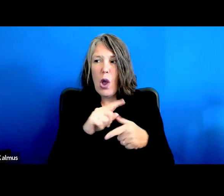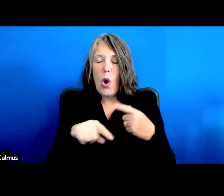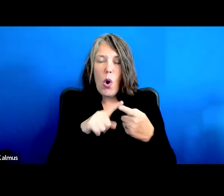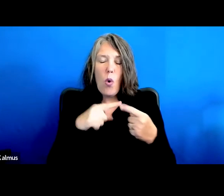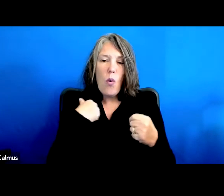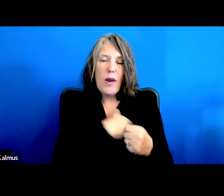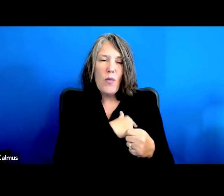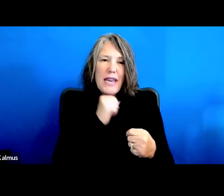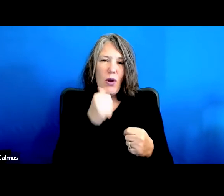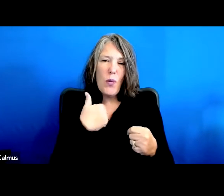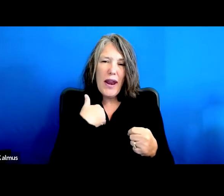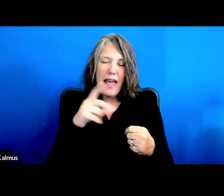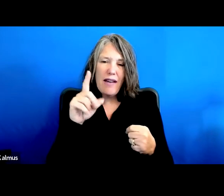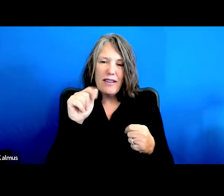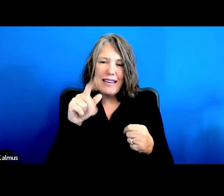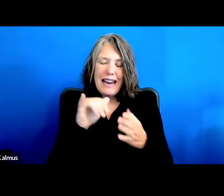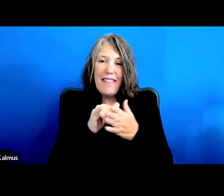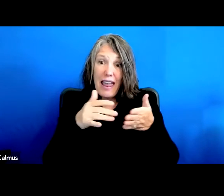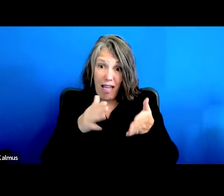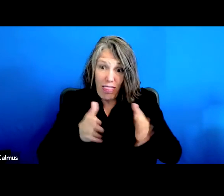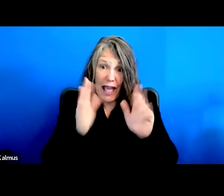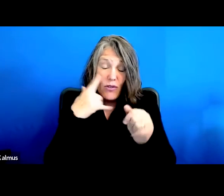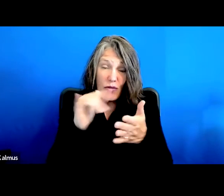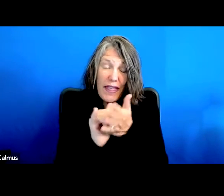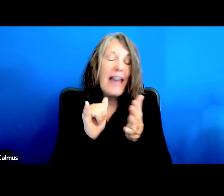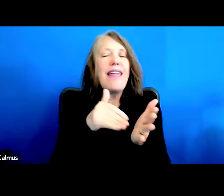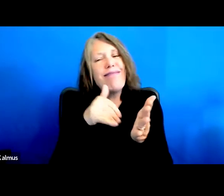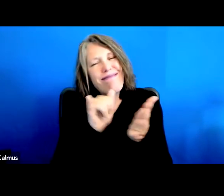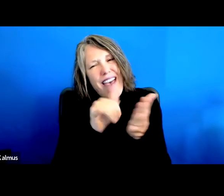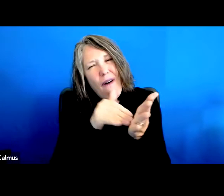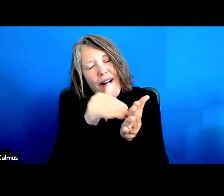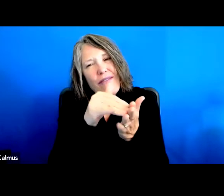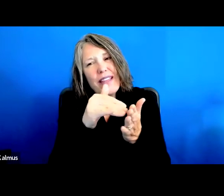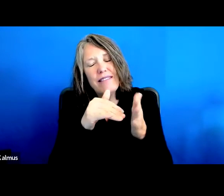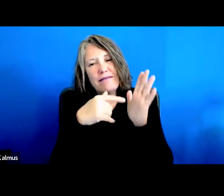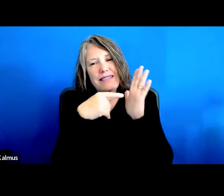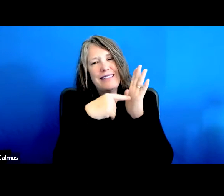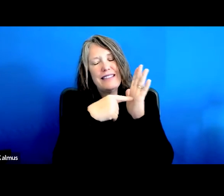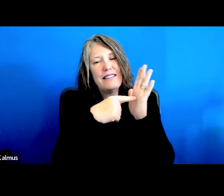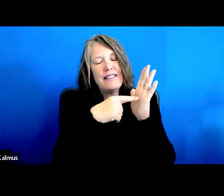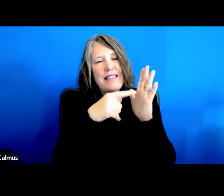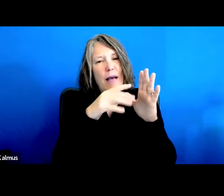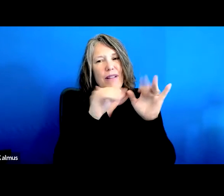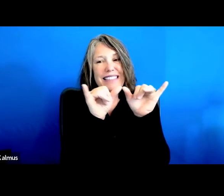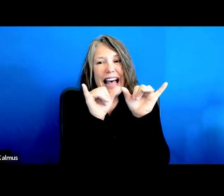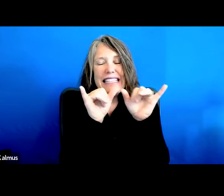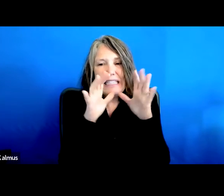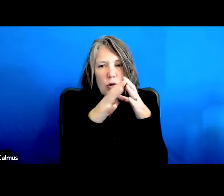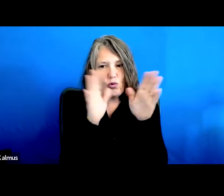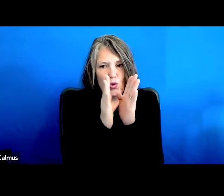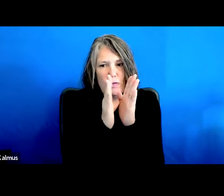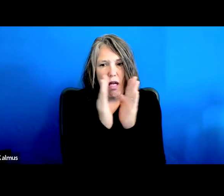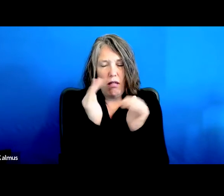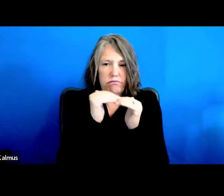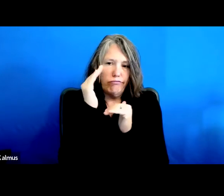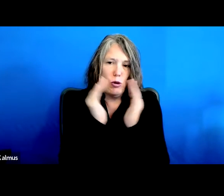have data that doesn't allow for that analysis, and that often is because sample sizes are too small. So whenever you have a